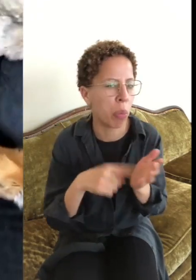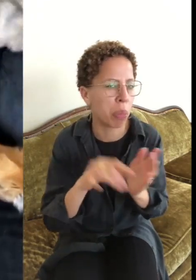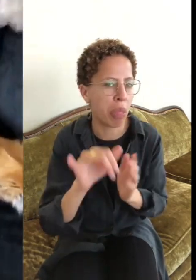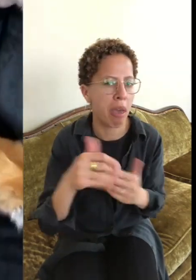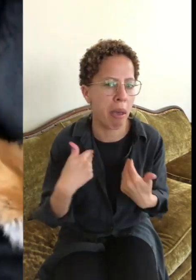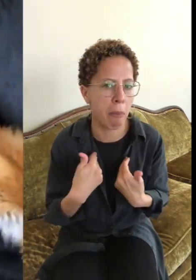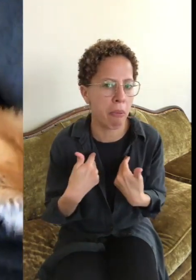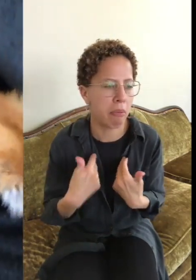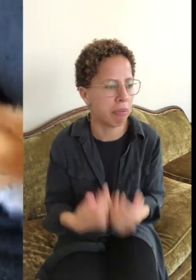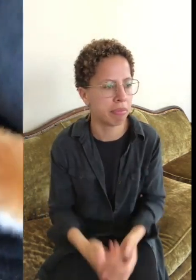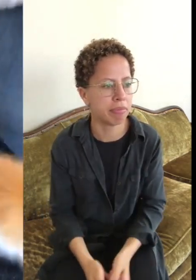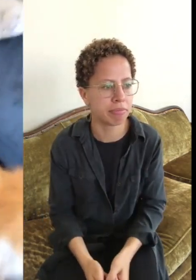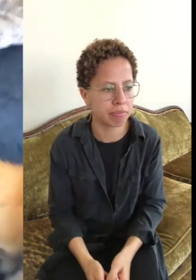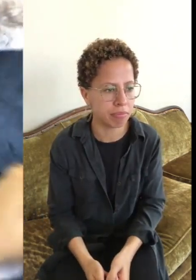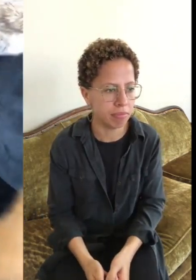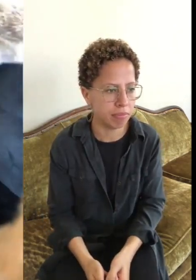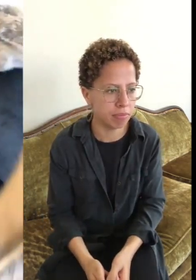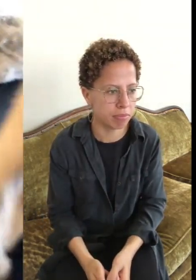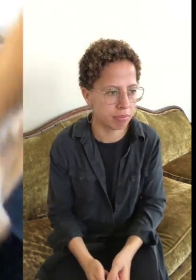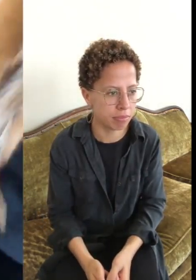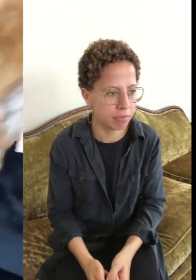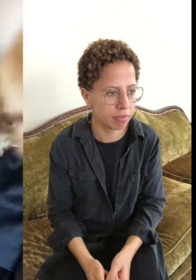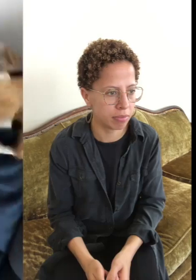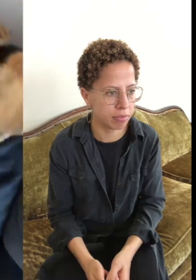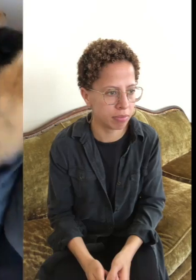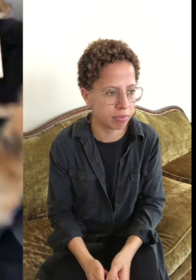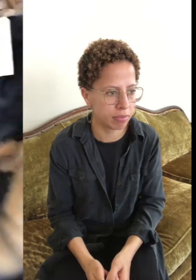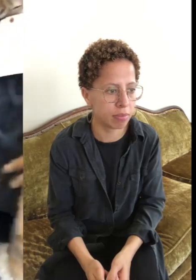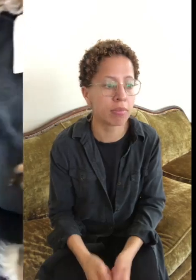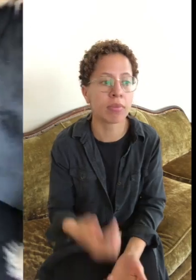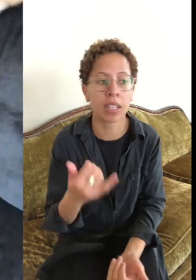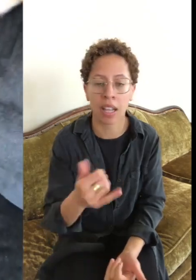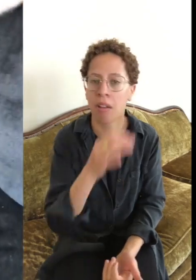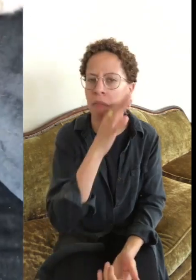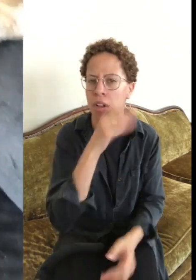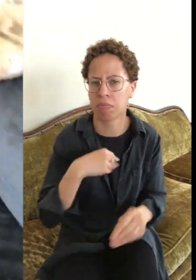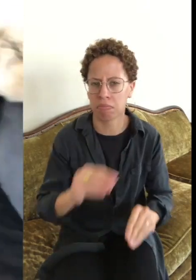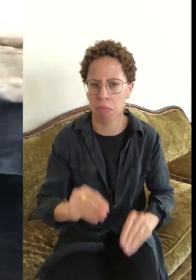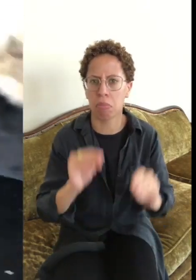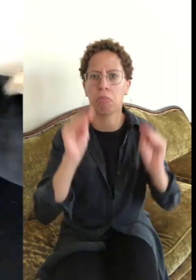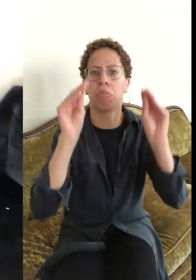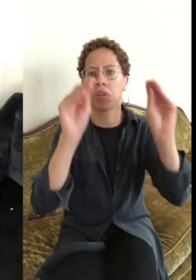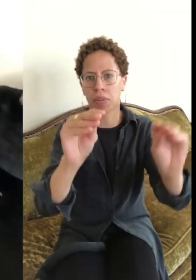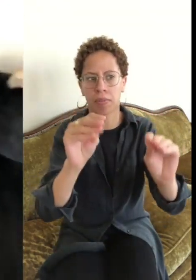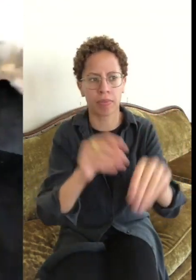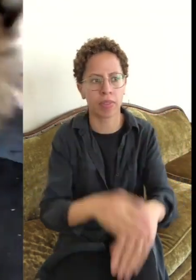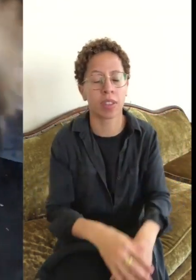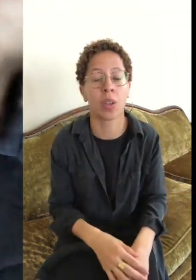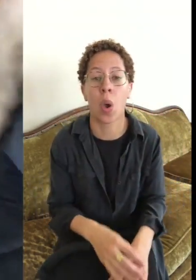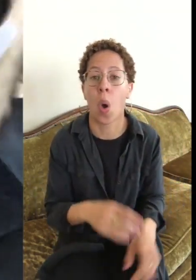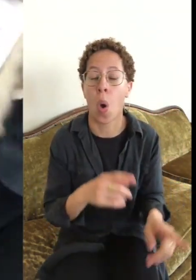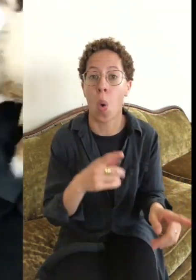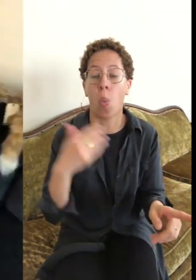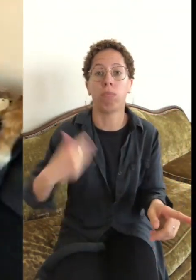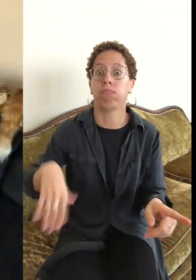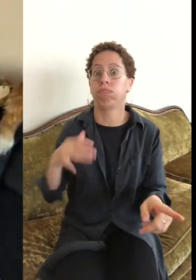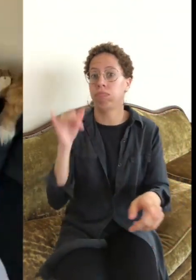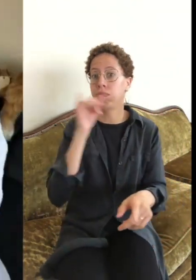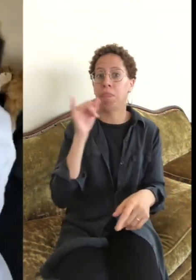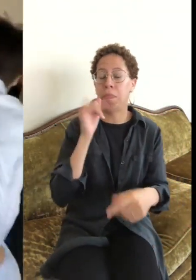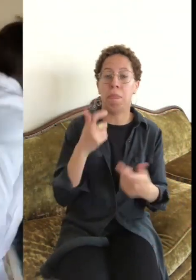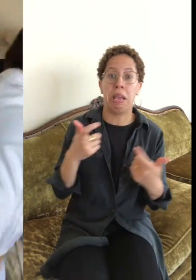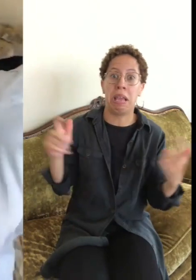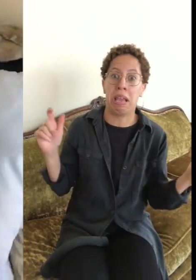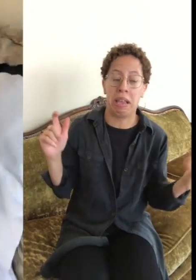Okay, and actually I'm going to put the fox up top here. Oh, I never knew it would be this big. Oh, yes. It is